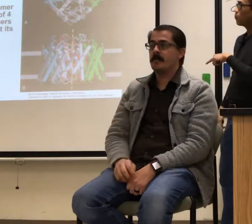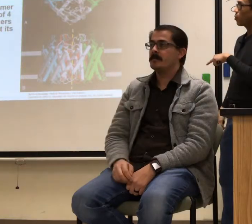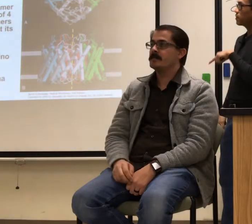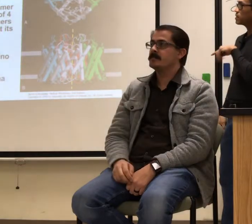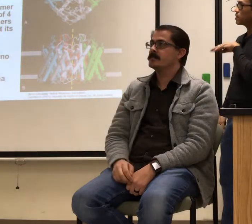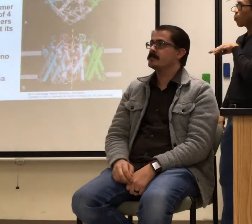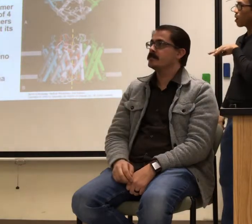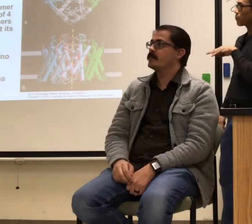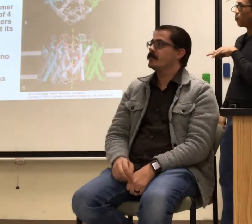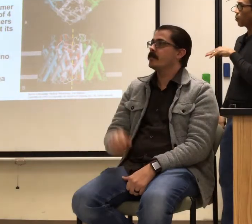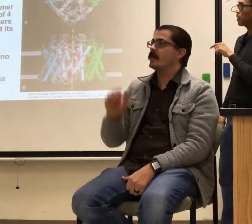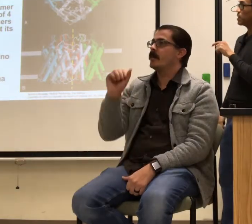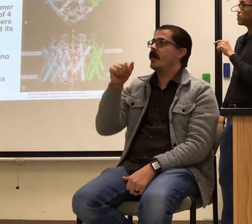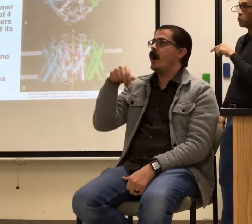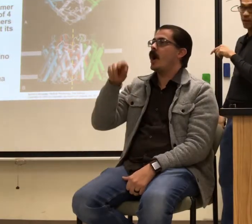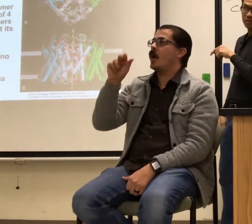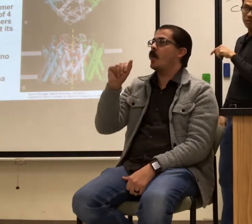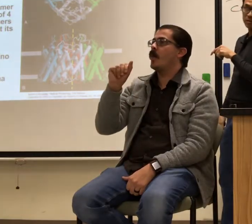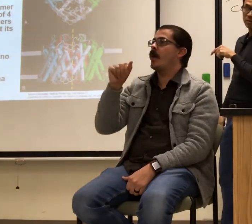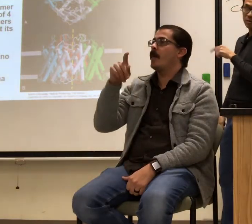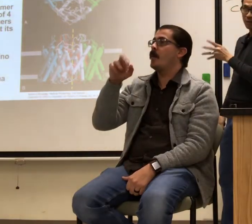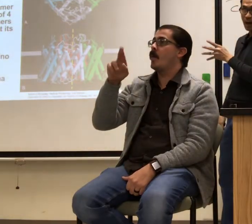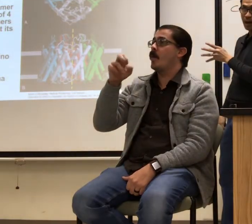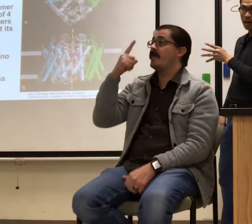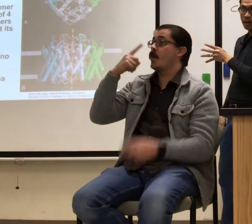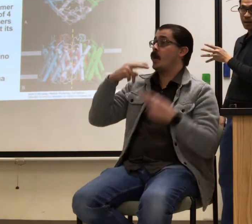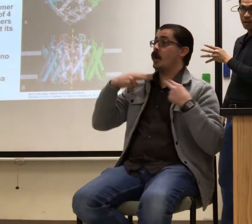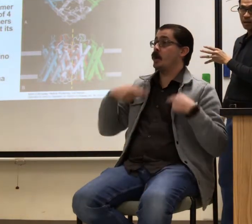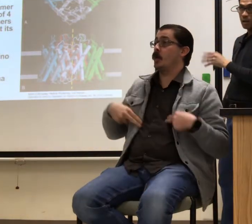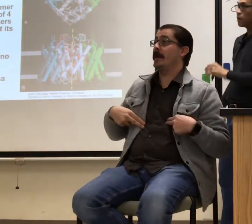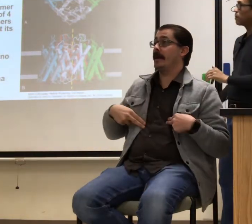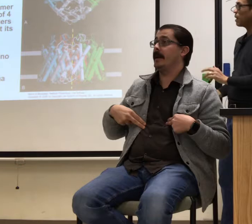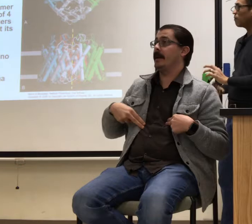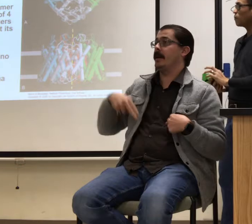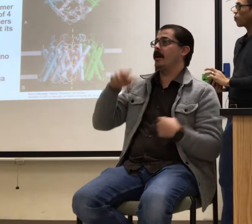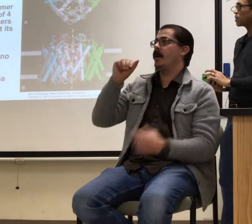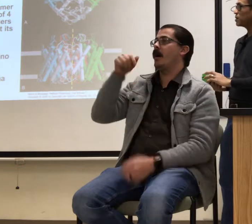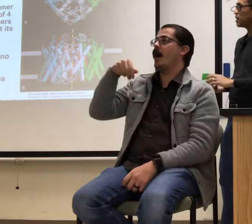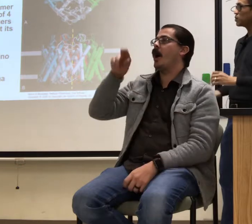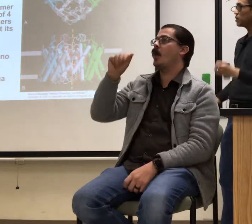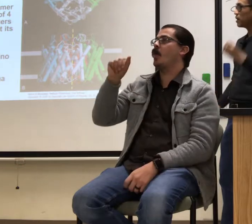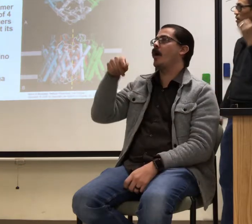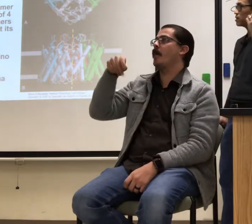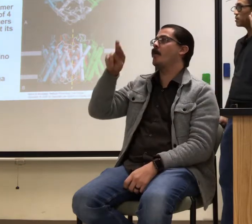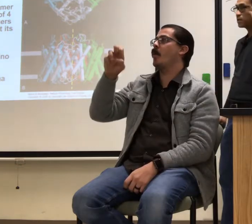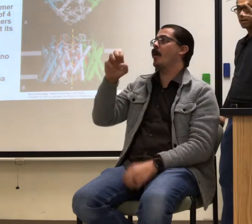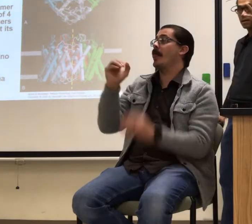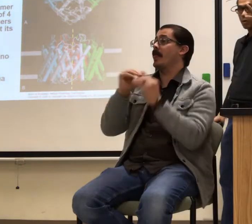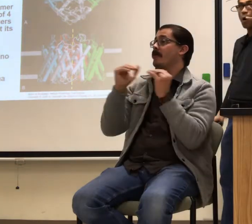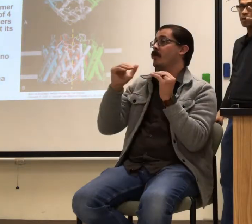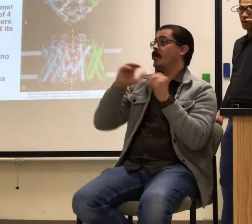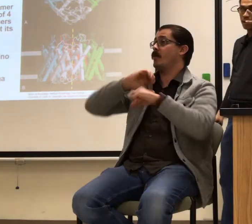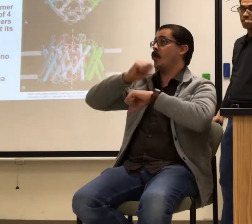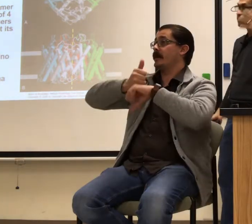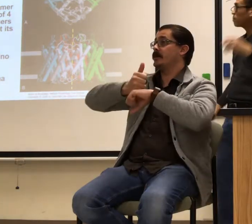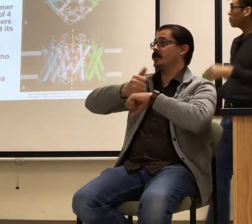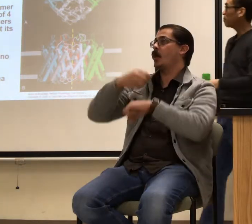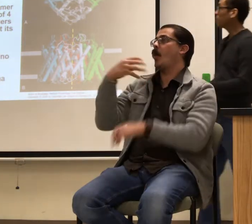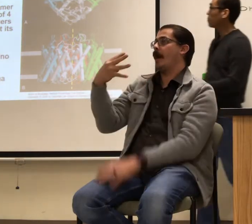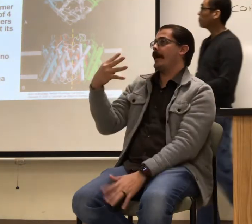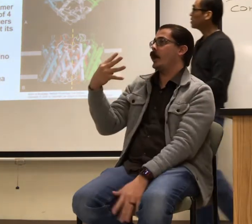Here's aquaporin. This is the water pore in humans. Okay? The level of organization is